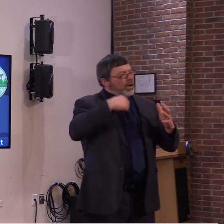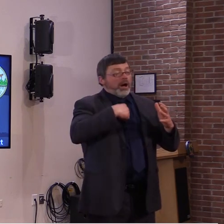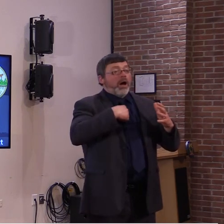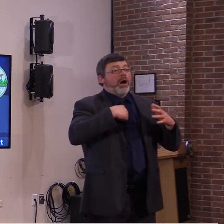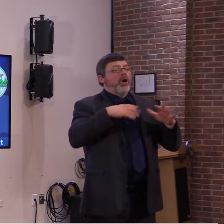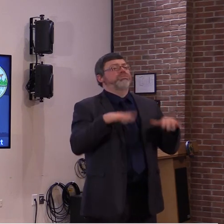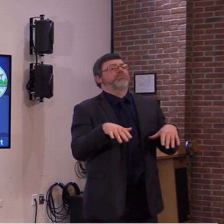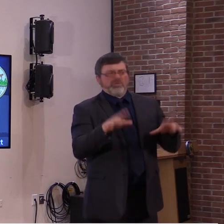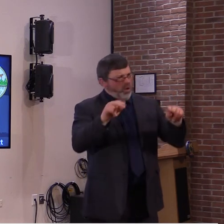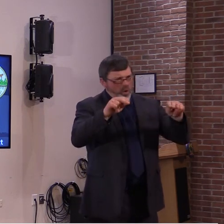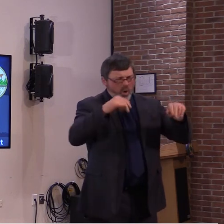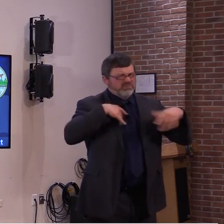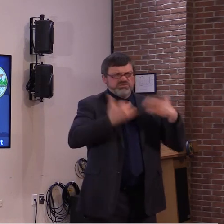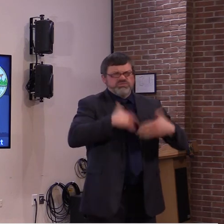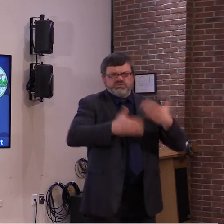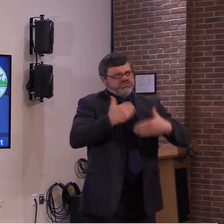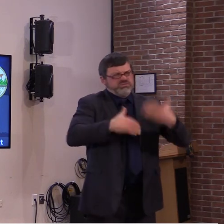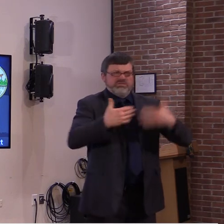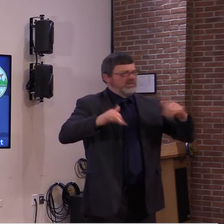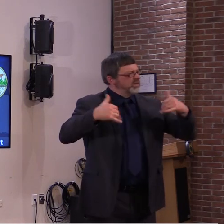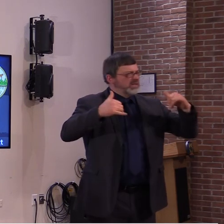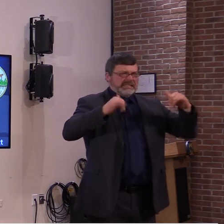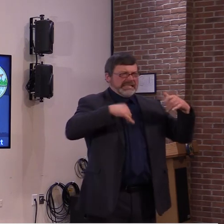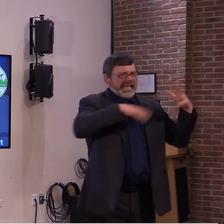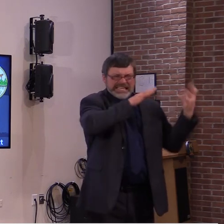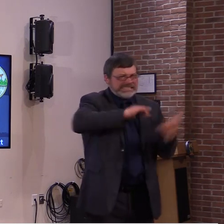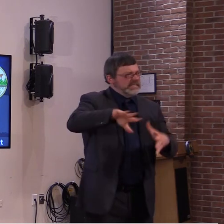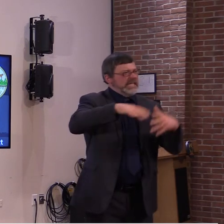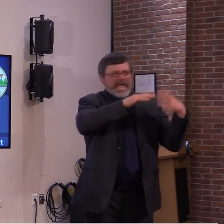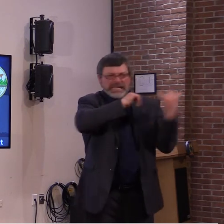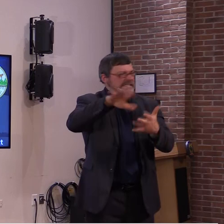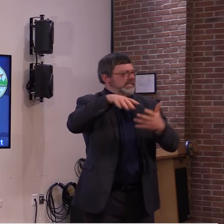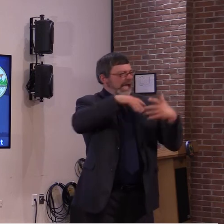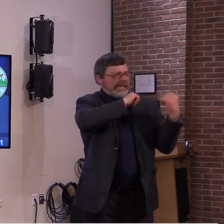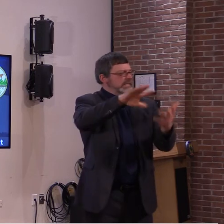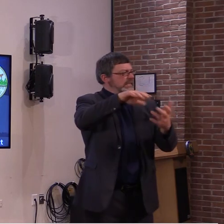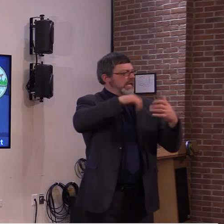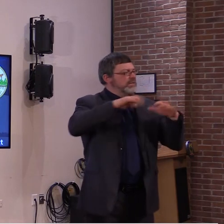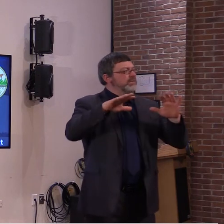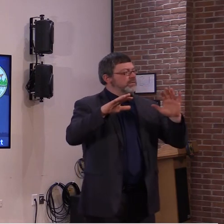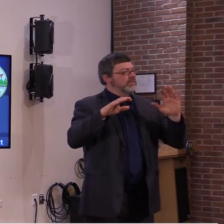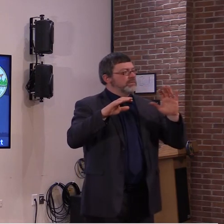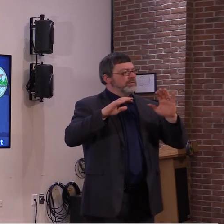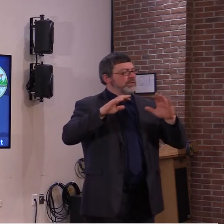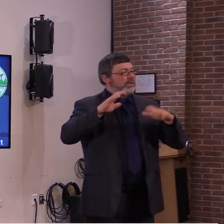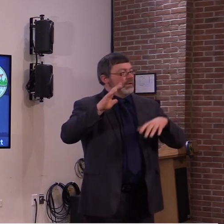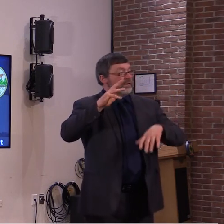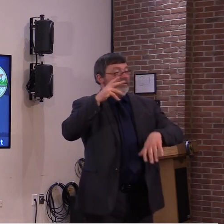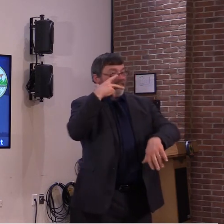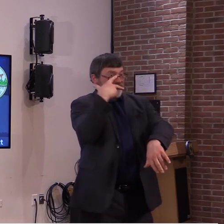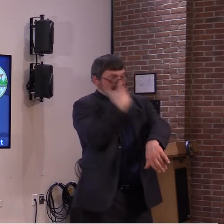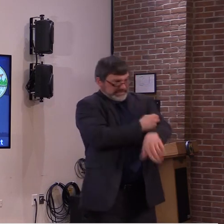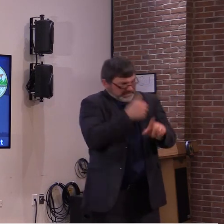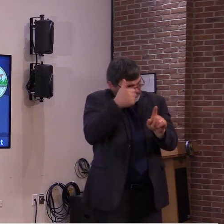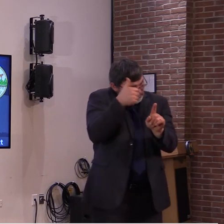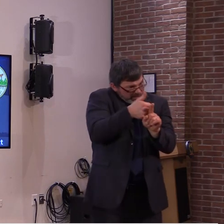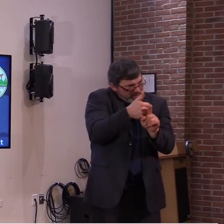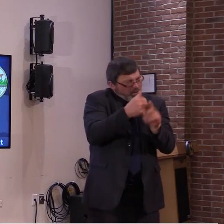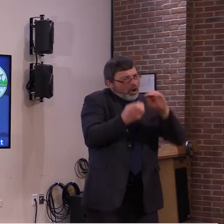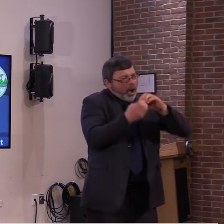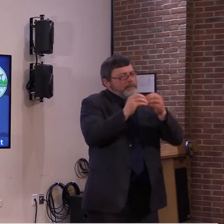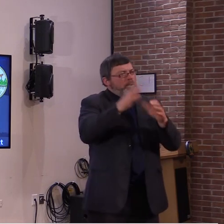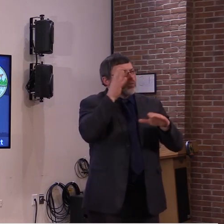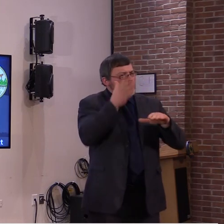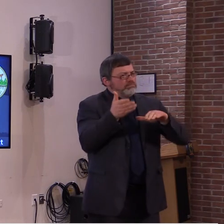the percentage as we move forward, we'll be moving in the right direction. I think you can utilize that for almost anything we do